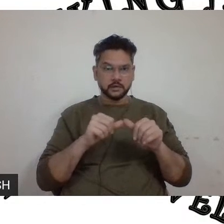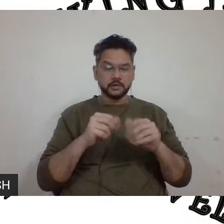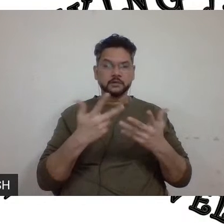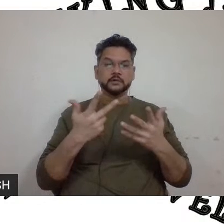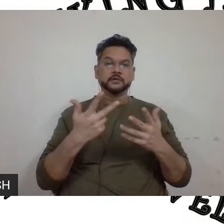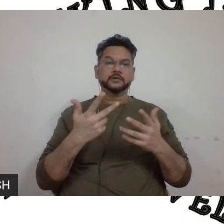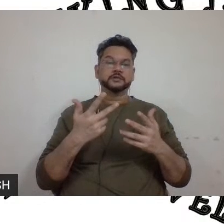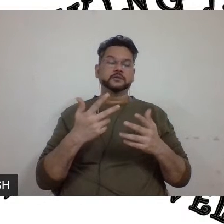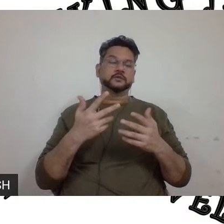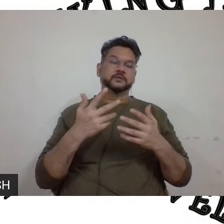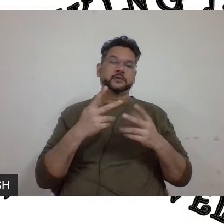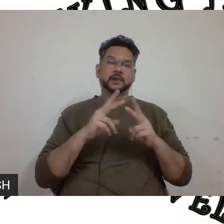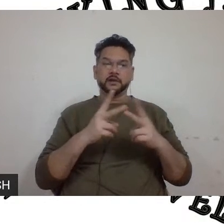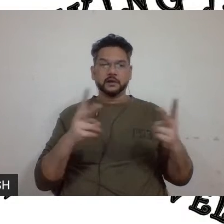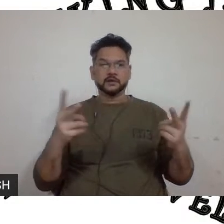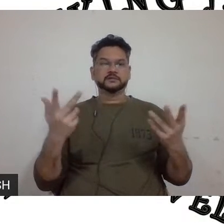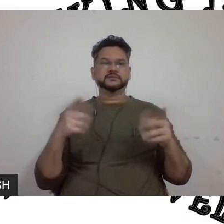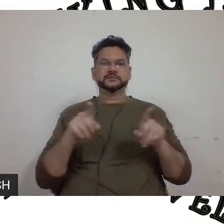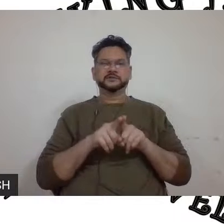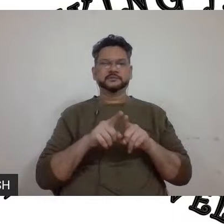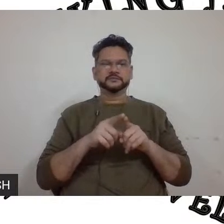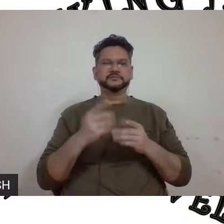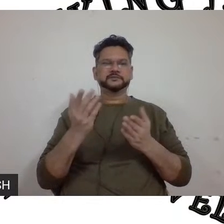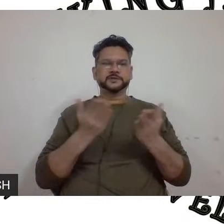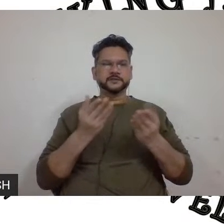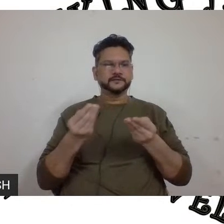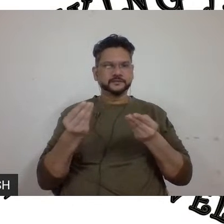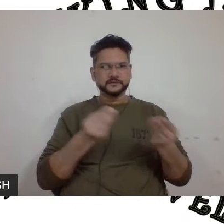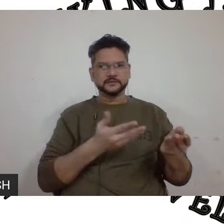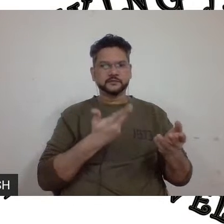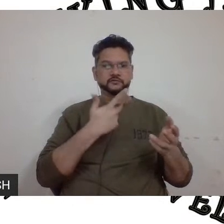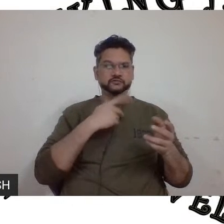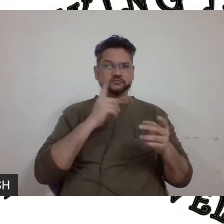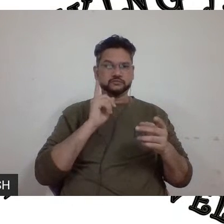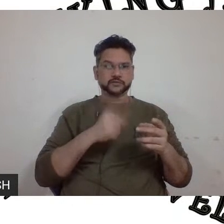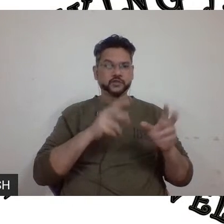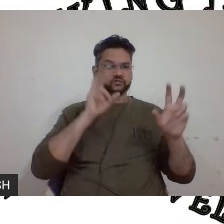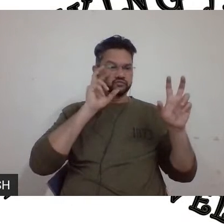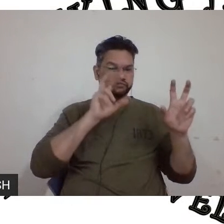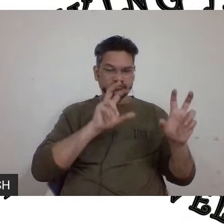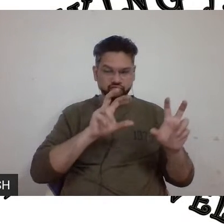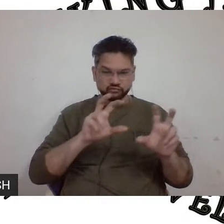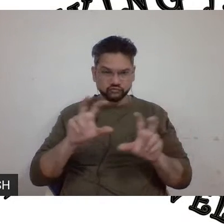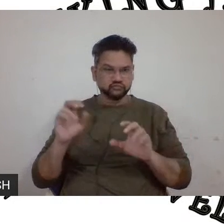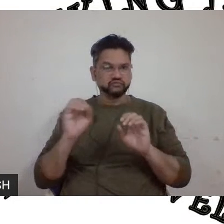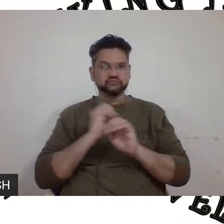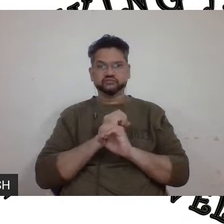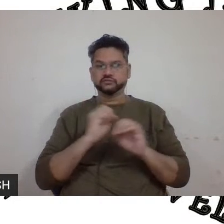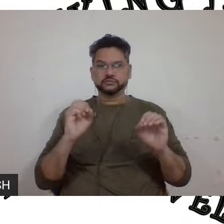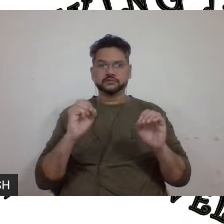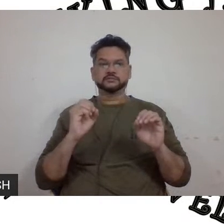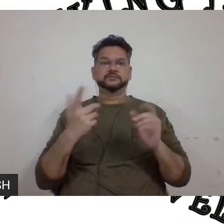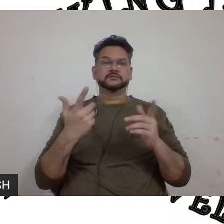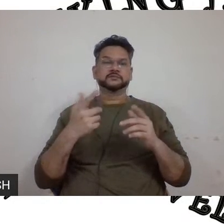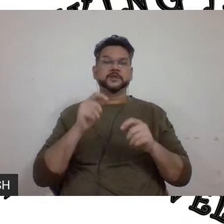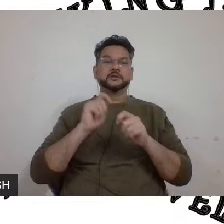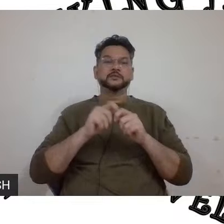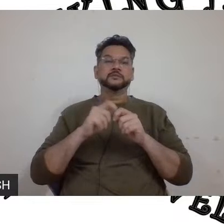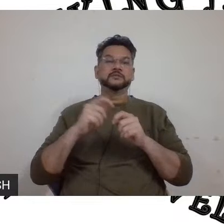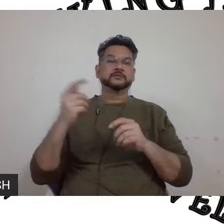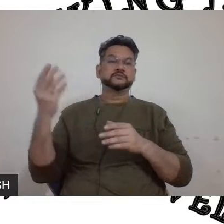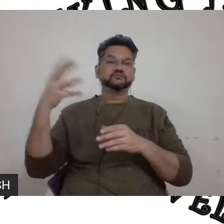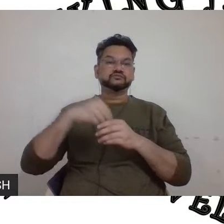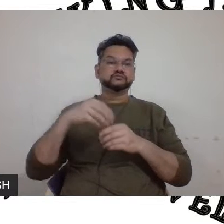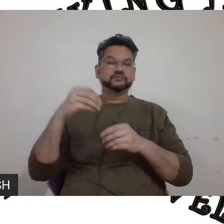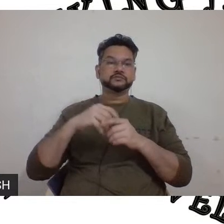such provisions who has a close eye even on the rosters or the backlog of the person with disabilities in the